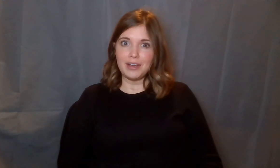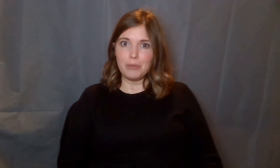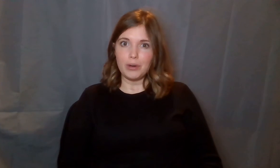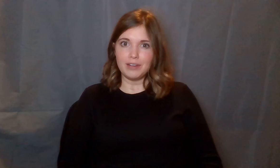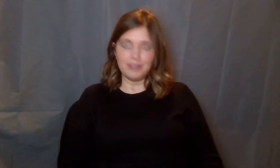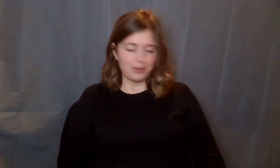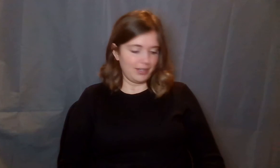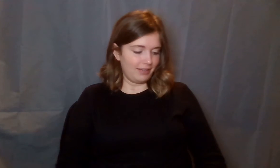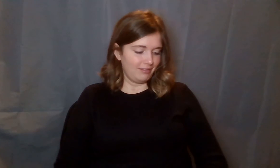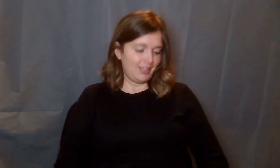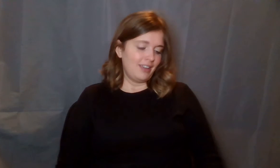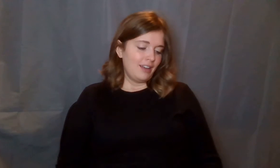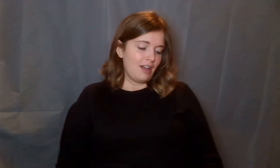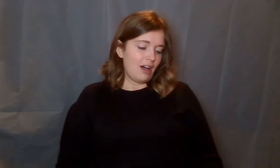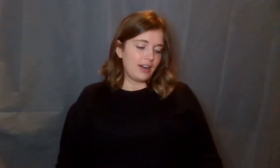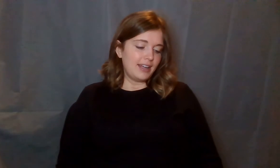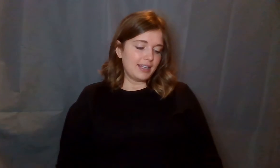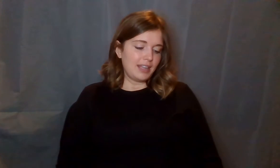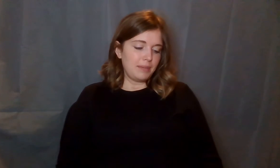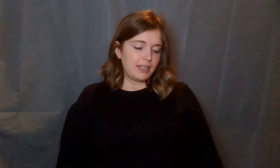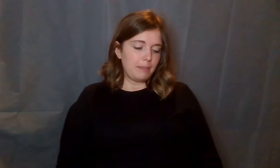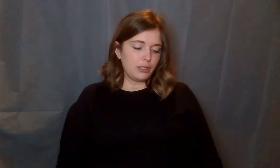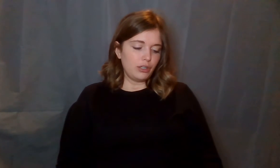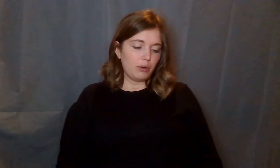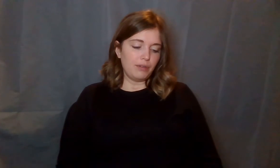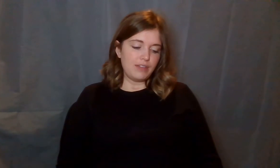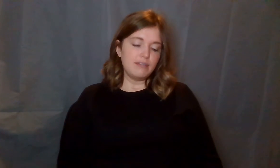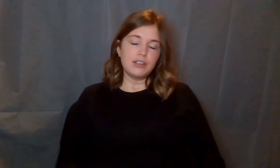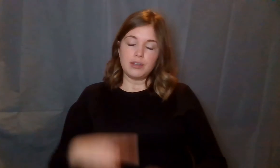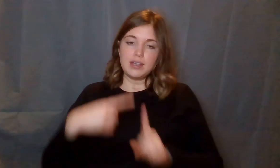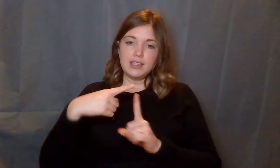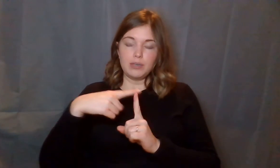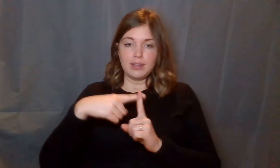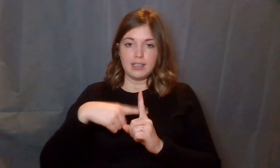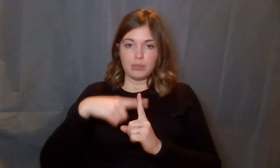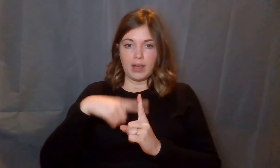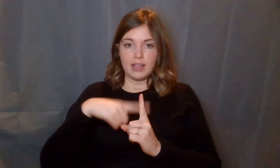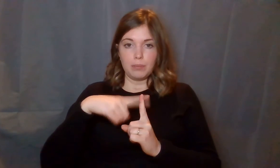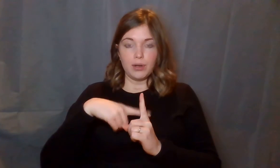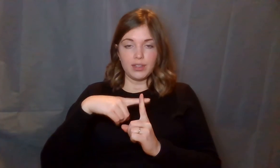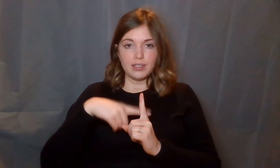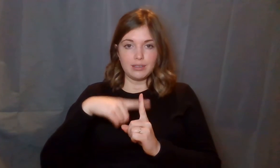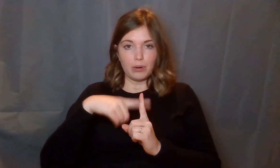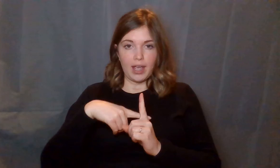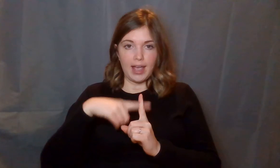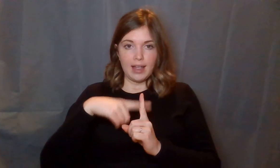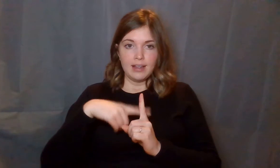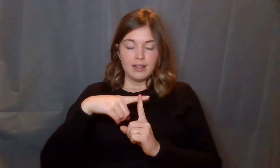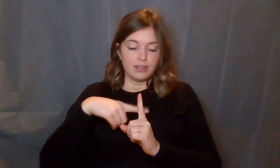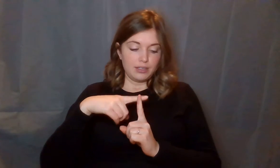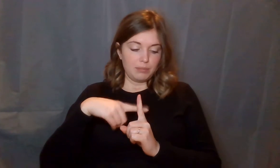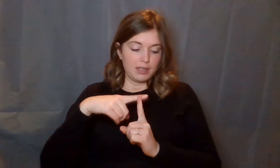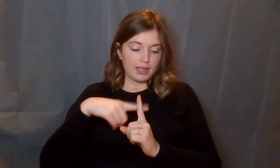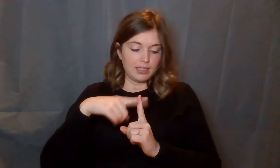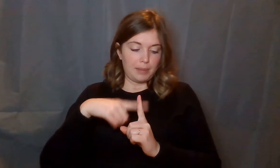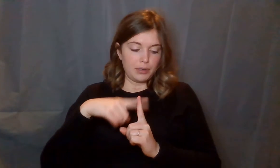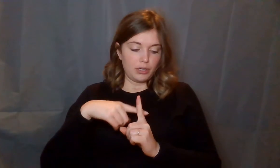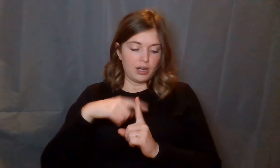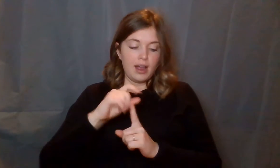get more confusing. Alright, next up, temperature or fever. So he is doing this way in the book. This is okay. This would be like a temperature.